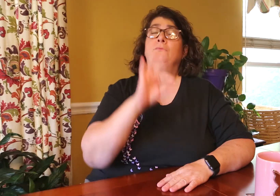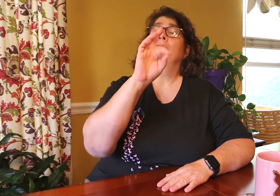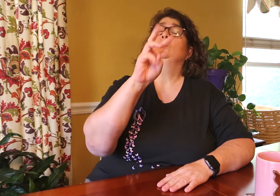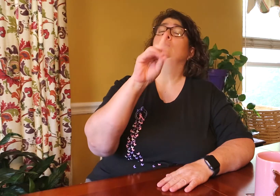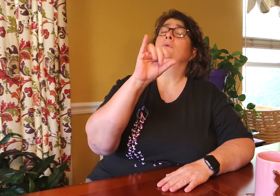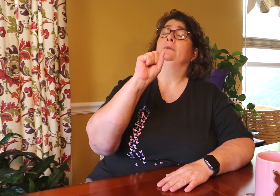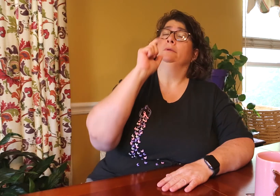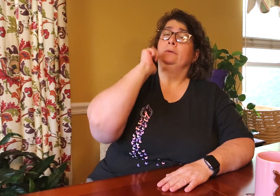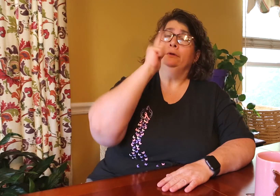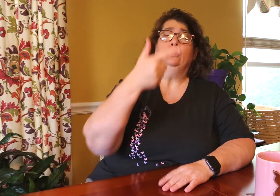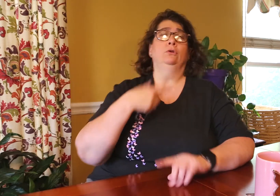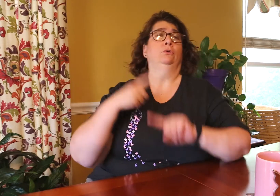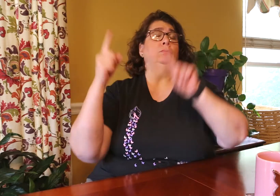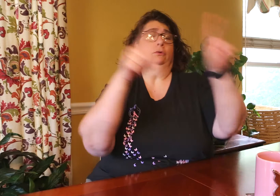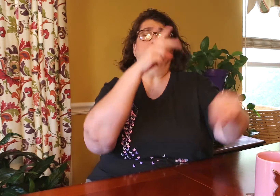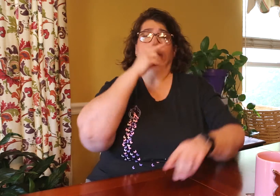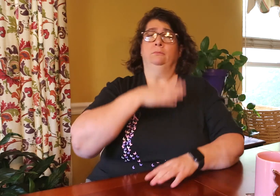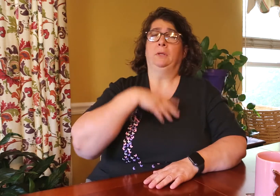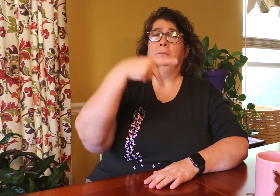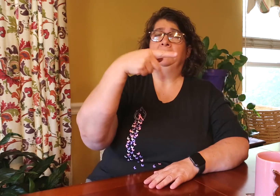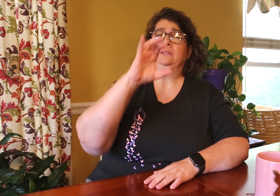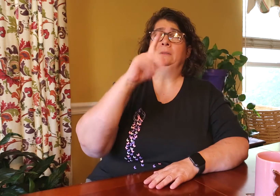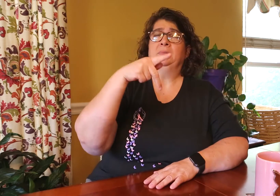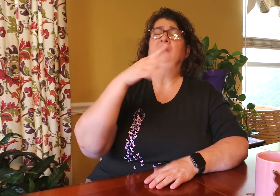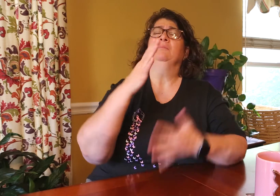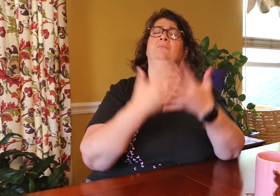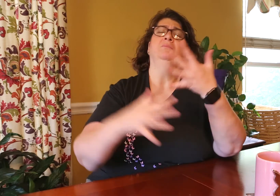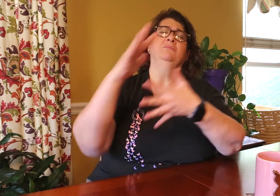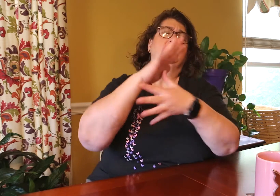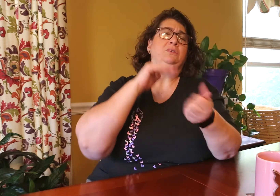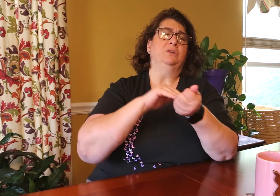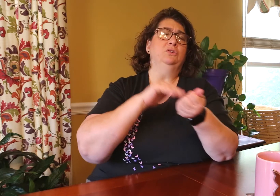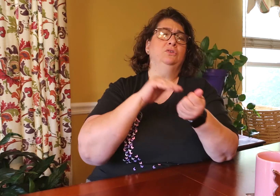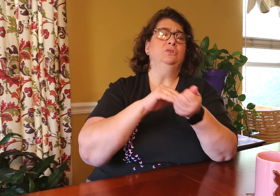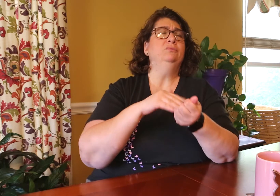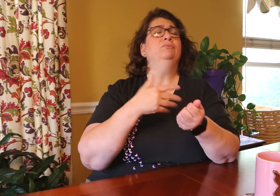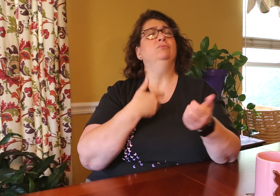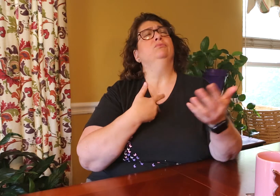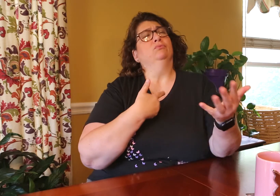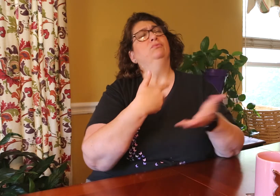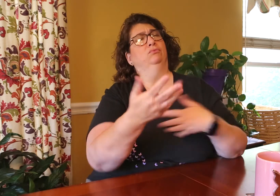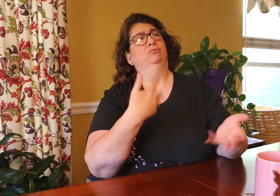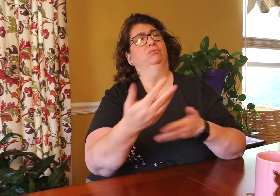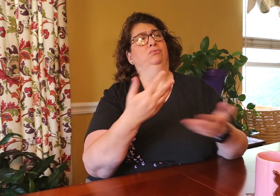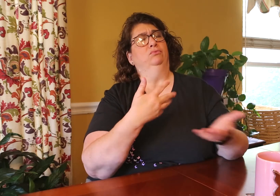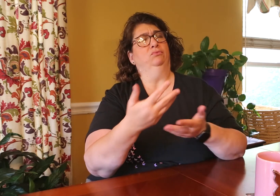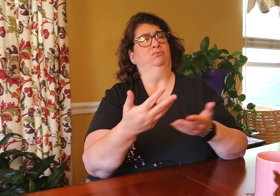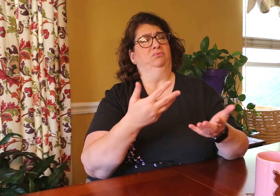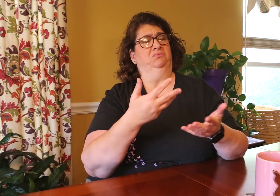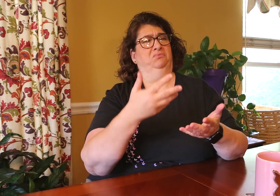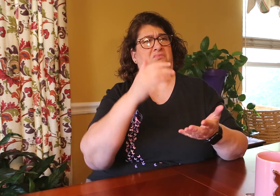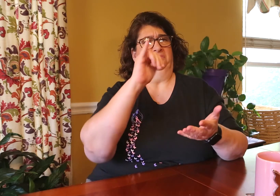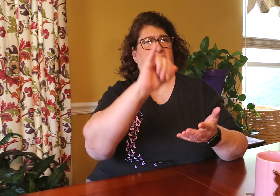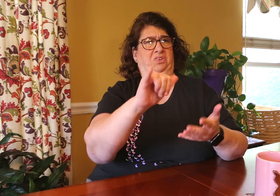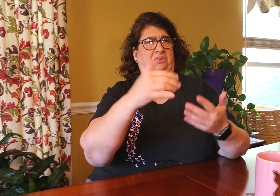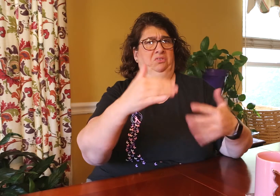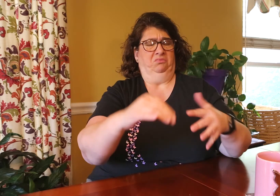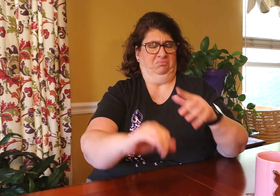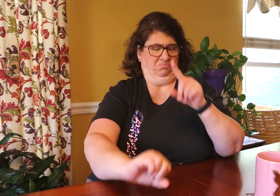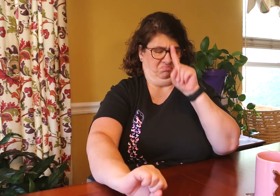Then a few days later, I went to see my primary care physician. For a follow-up, that was where it finally hit